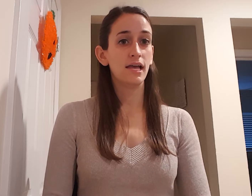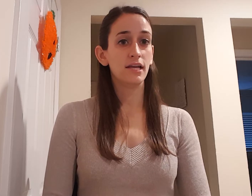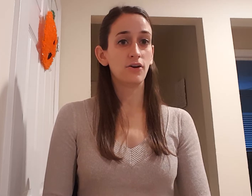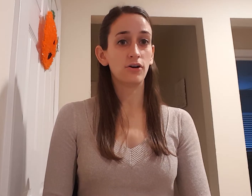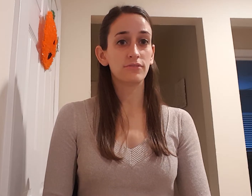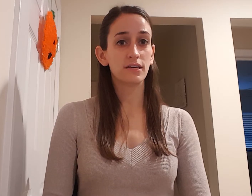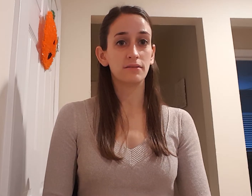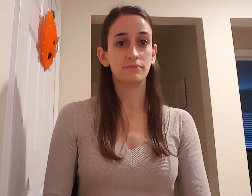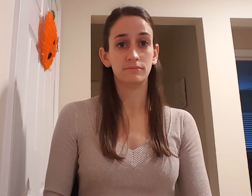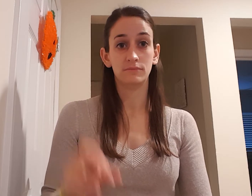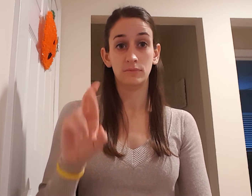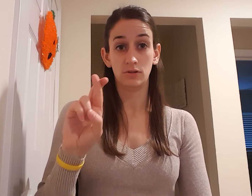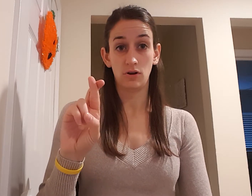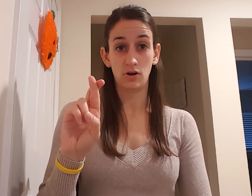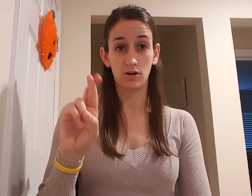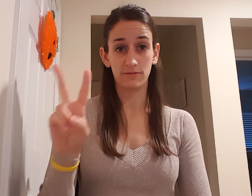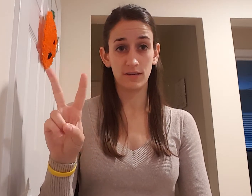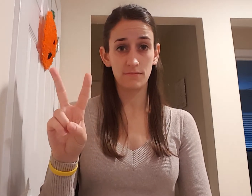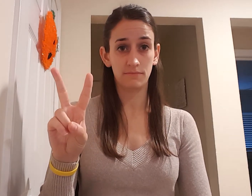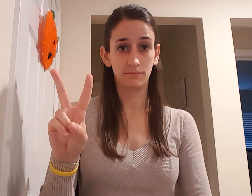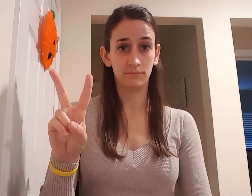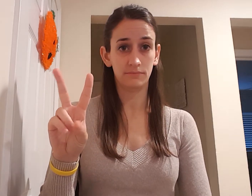An RV, RV.